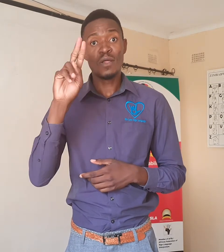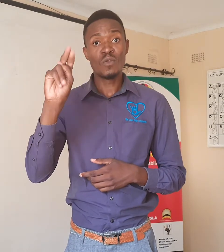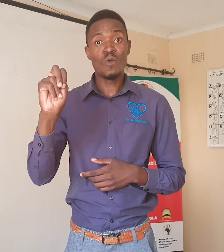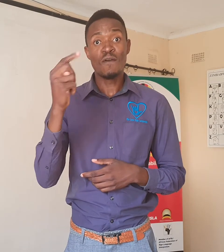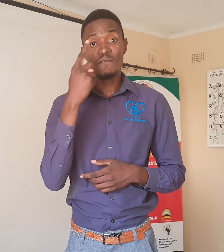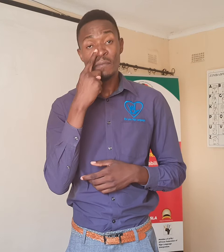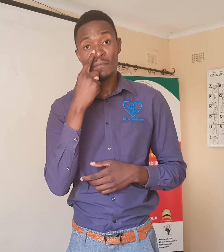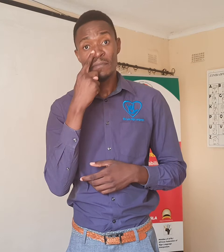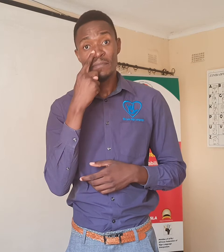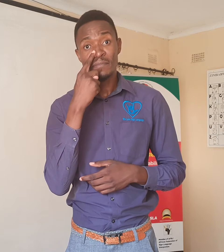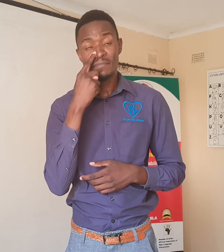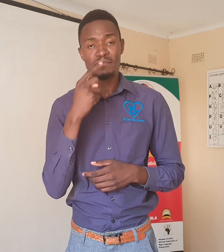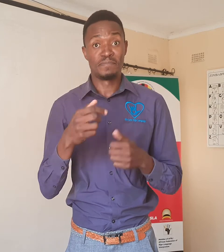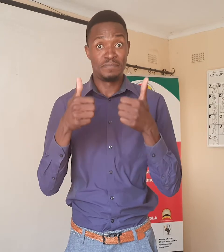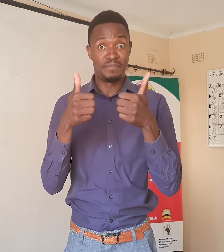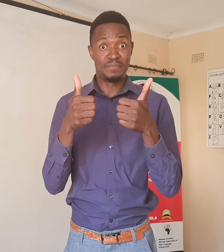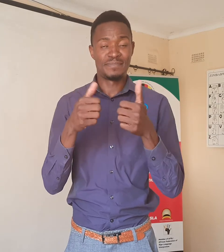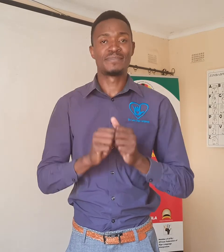November, it's another sign for November.